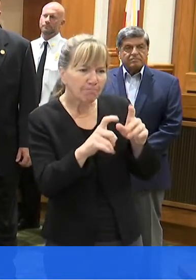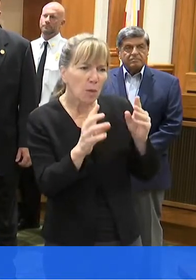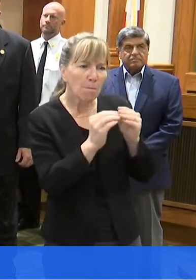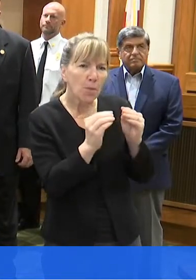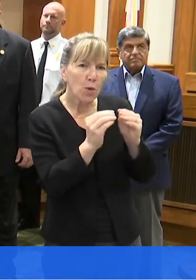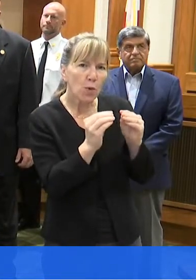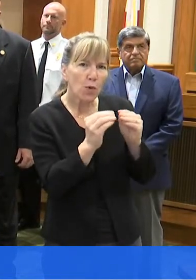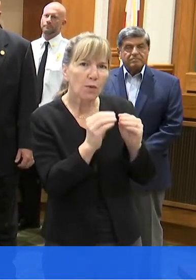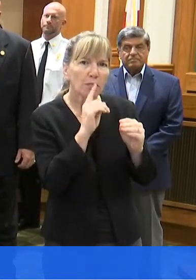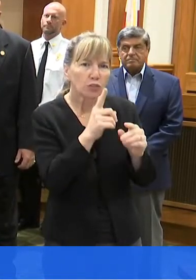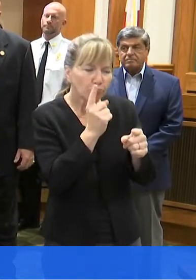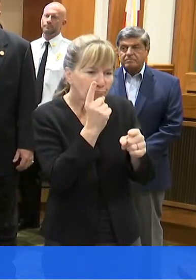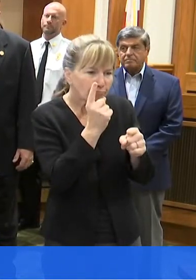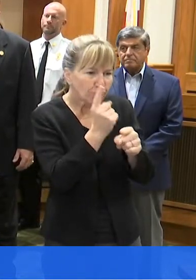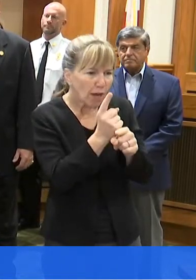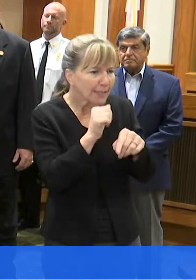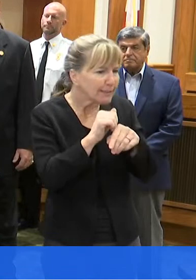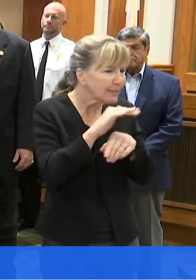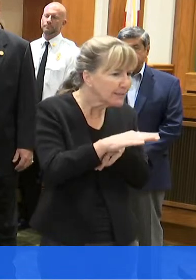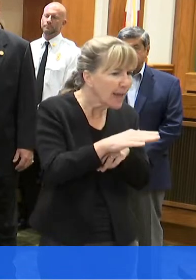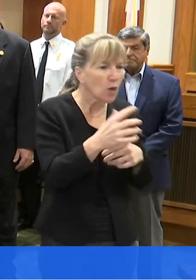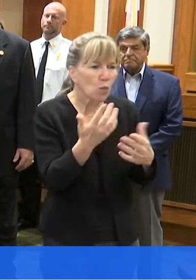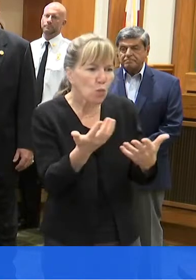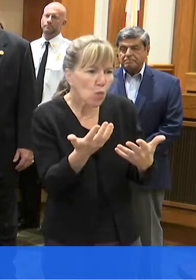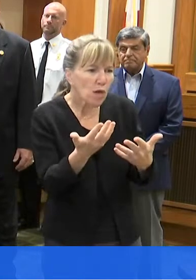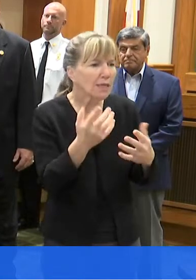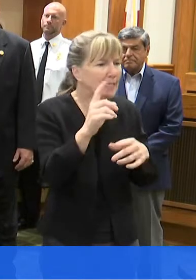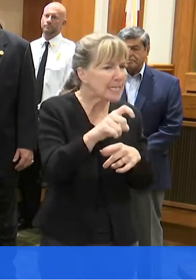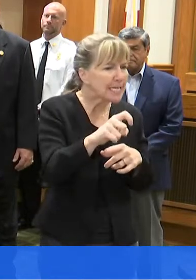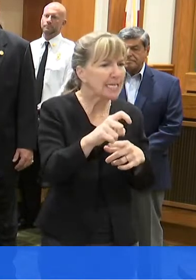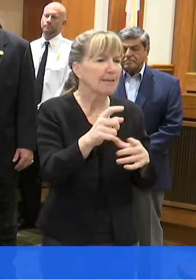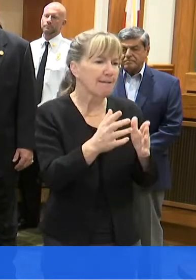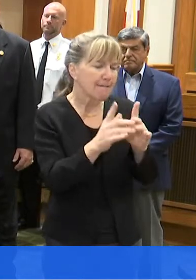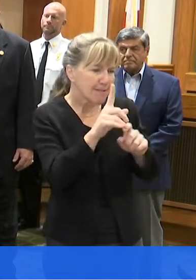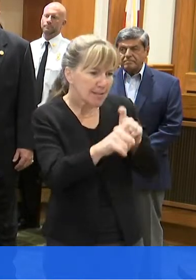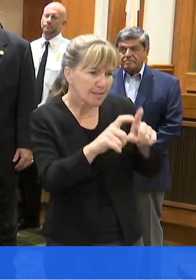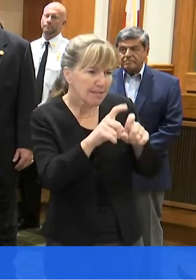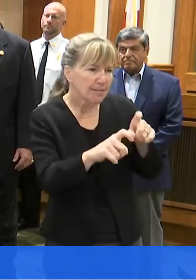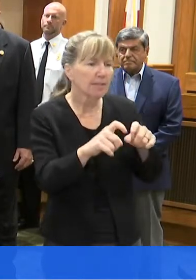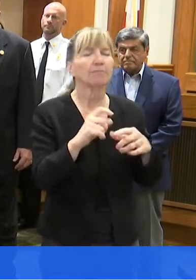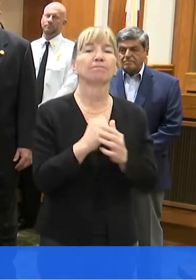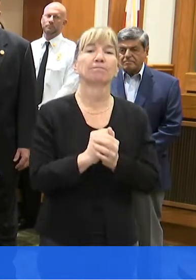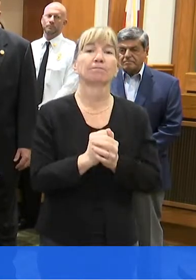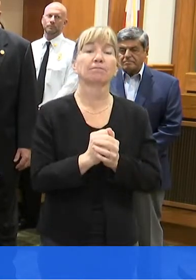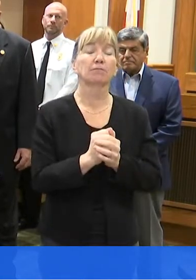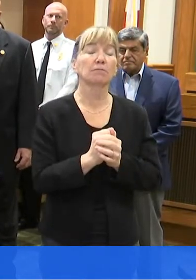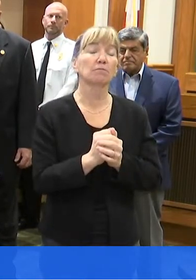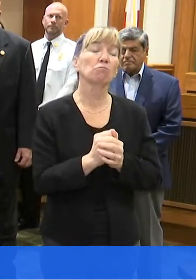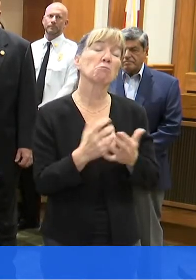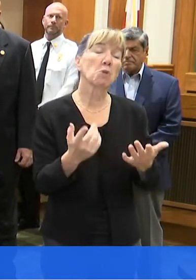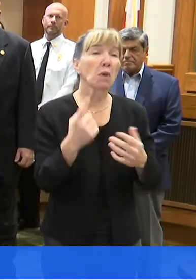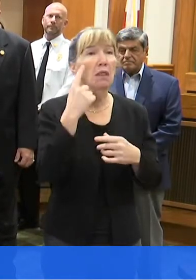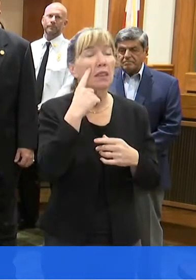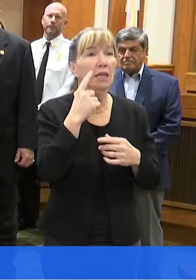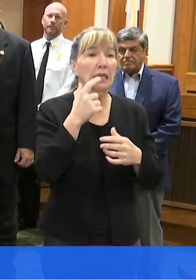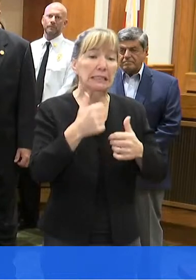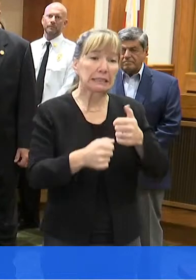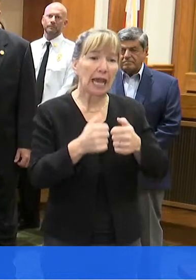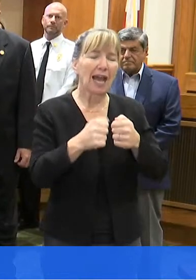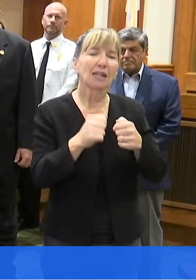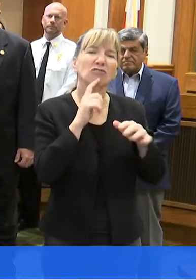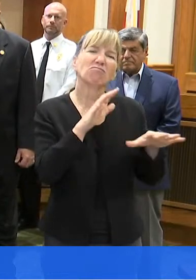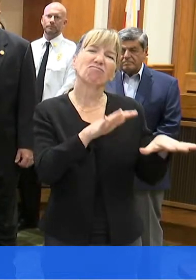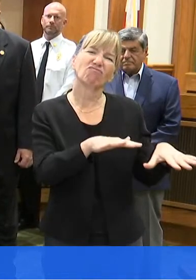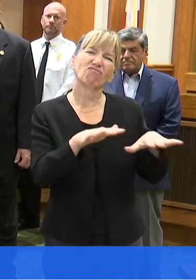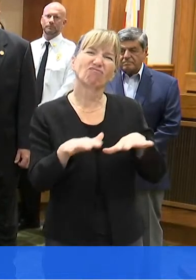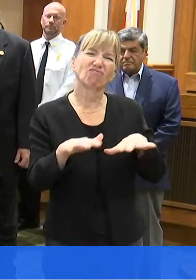questions to ensure the right help is sent to the right location. Finally, while we often think of texting as more relaxed